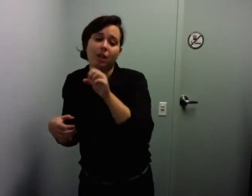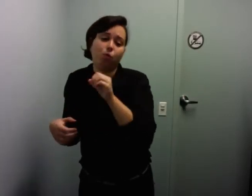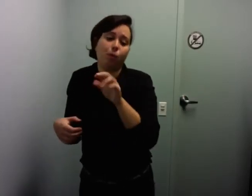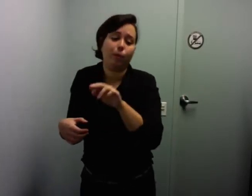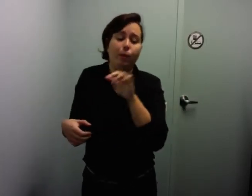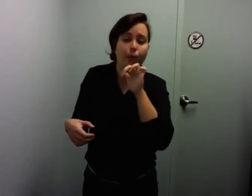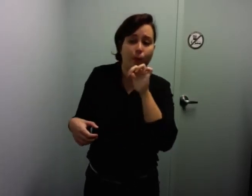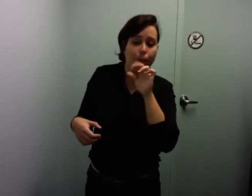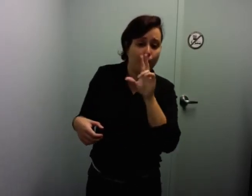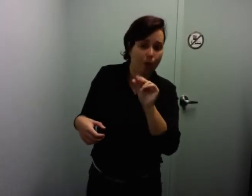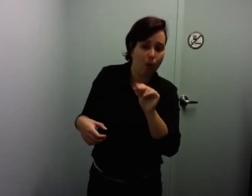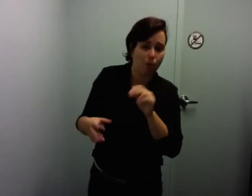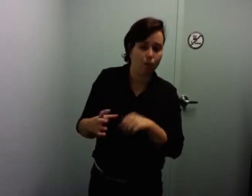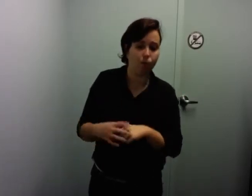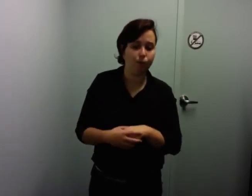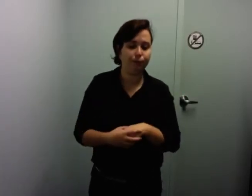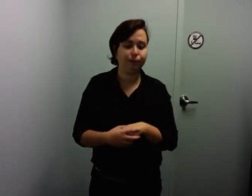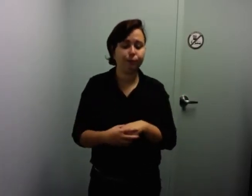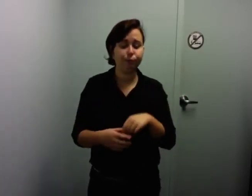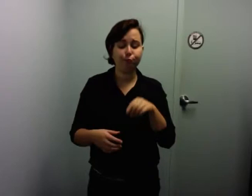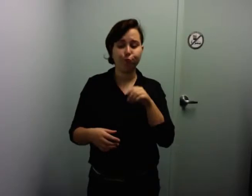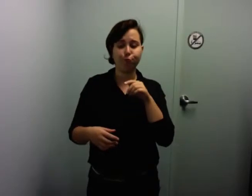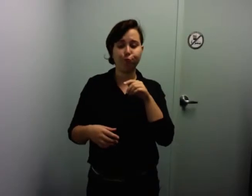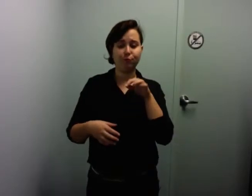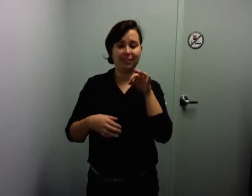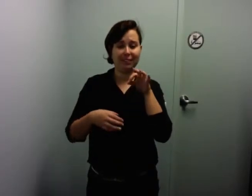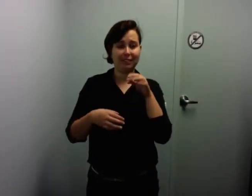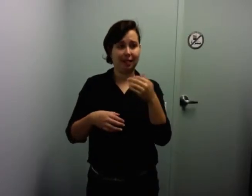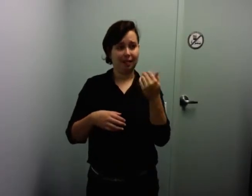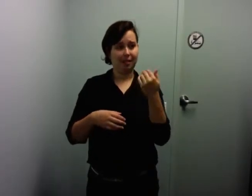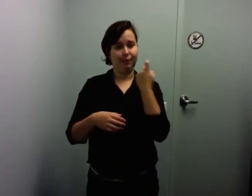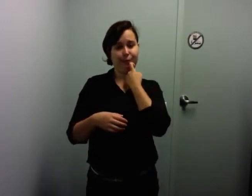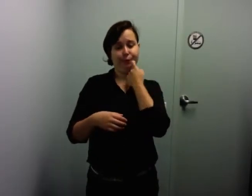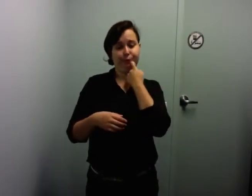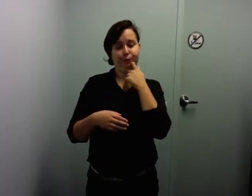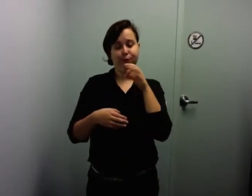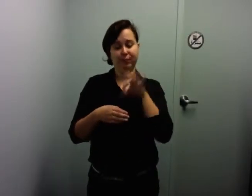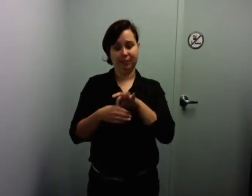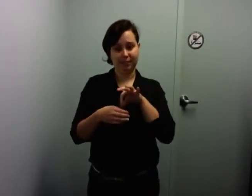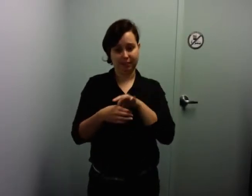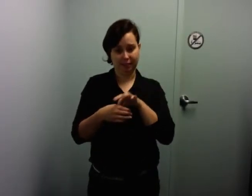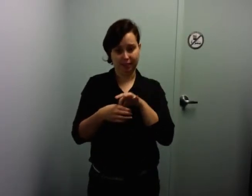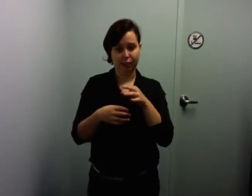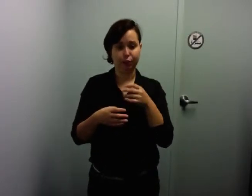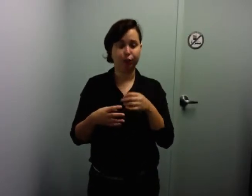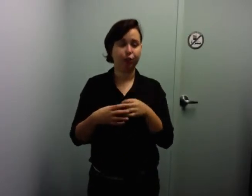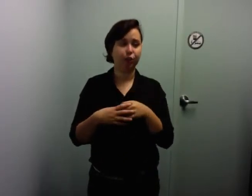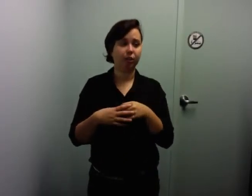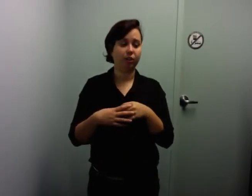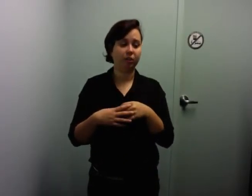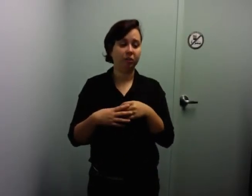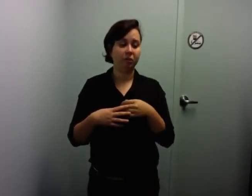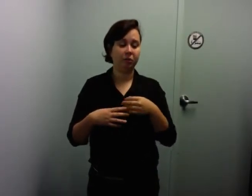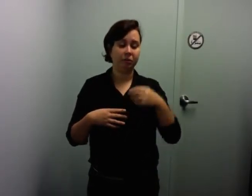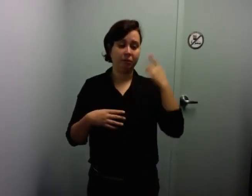more out than usual. Unfortunately, our more is less in terms of percentage than any